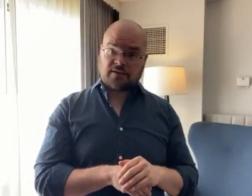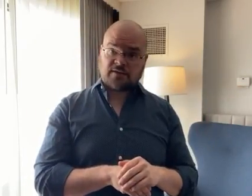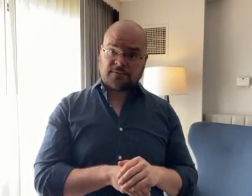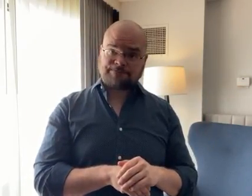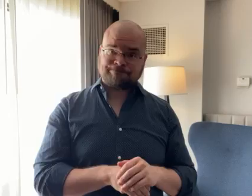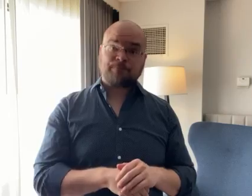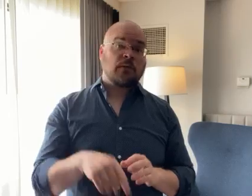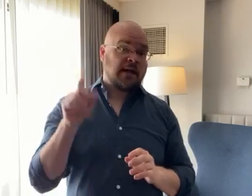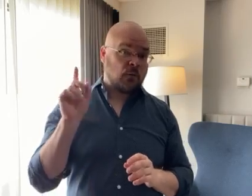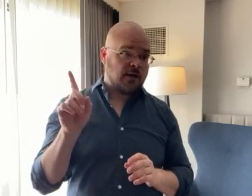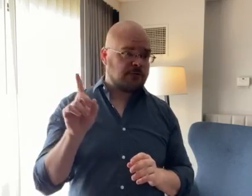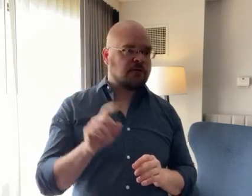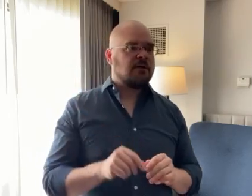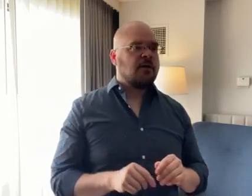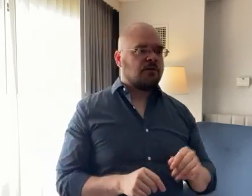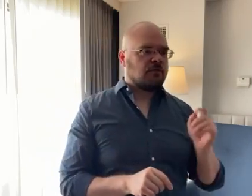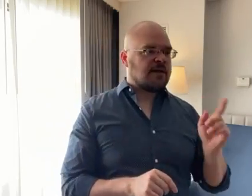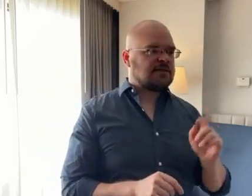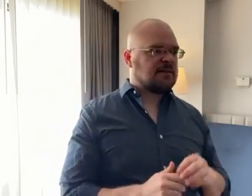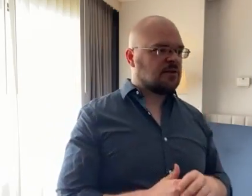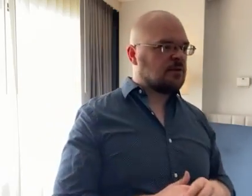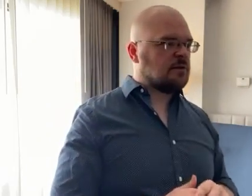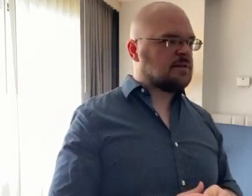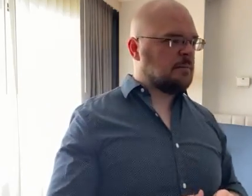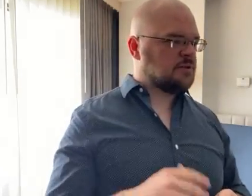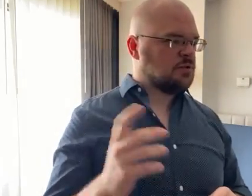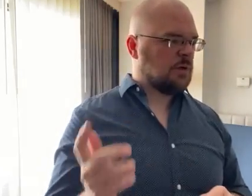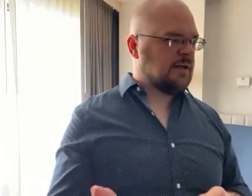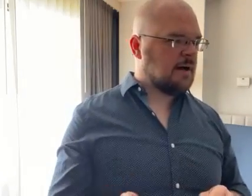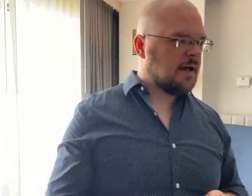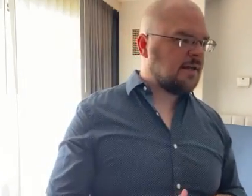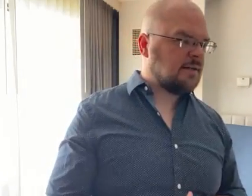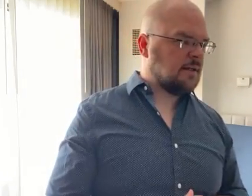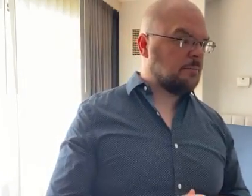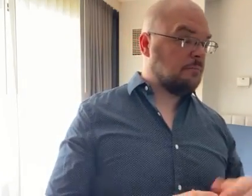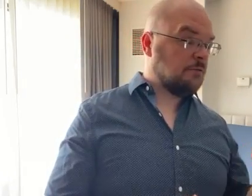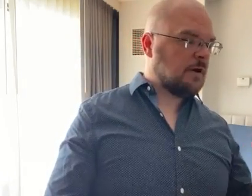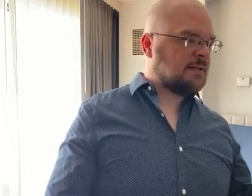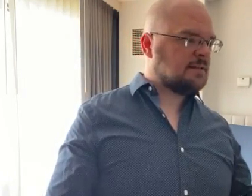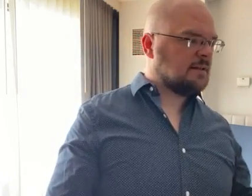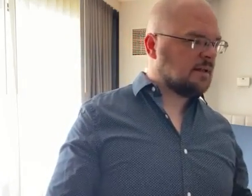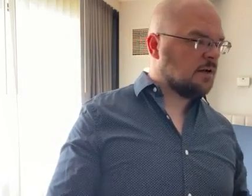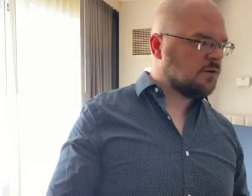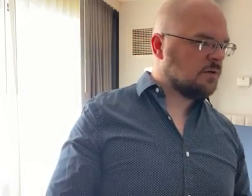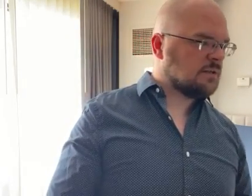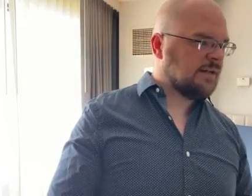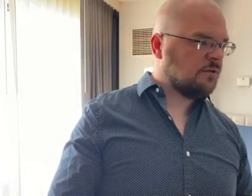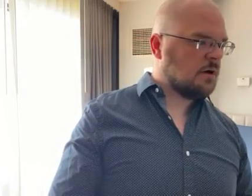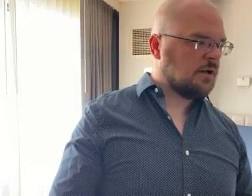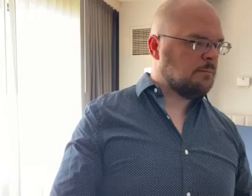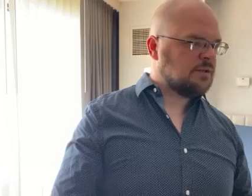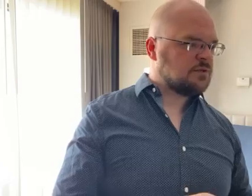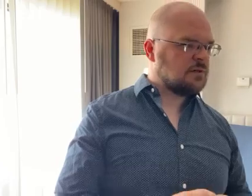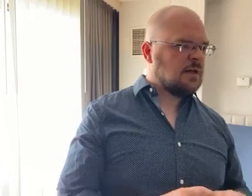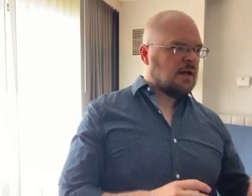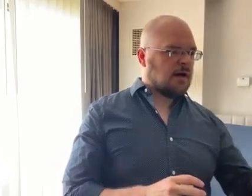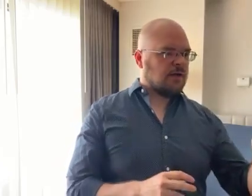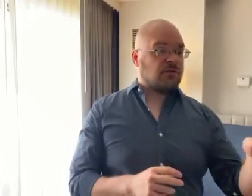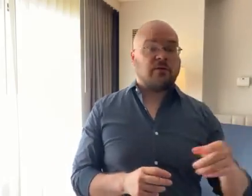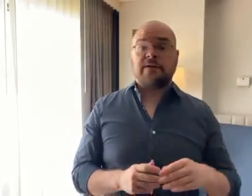rests. However, the rest that occurs at measure 29, and then the rest that occurs later on at measure